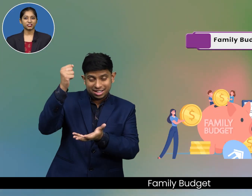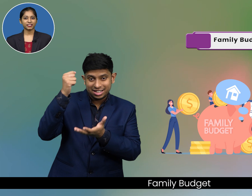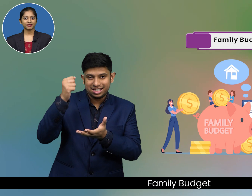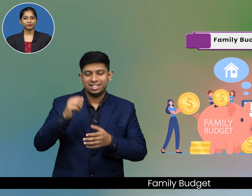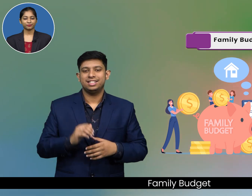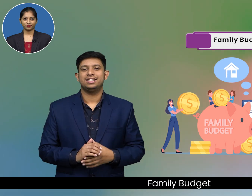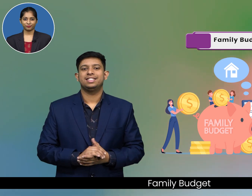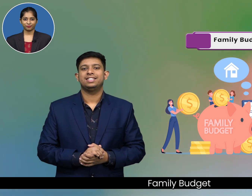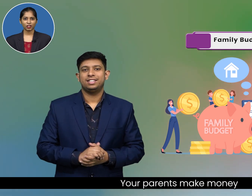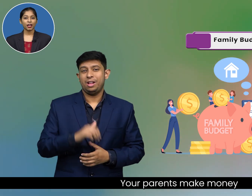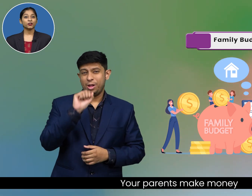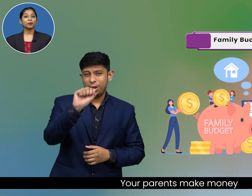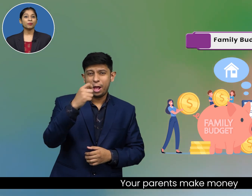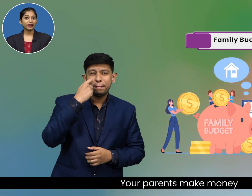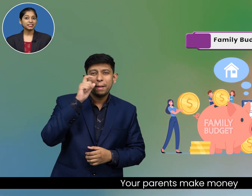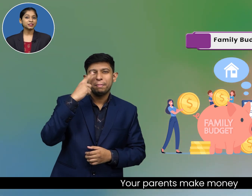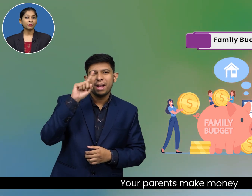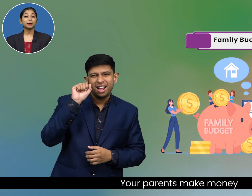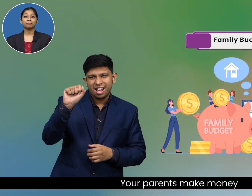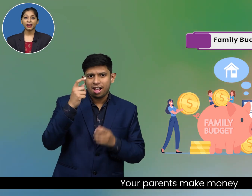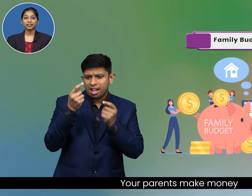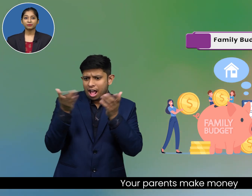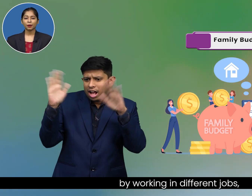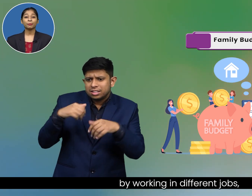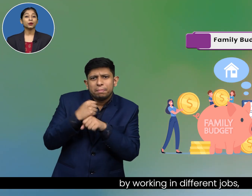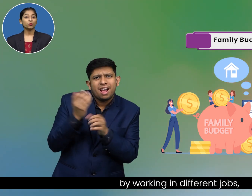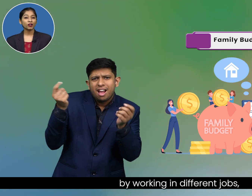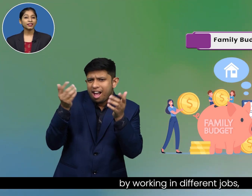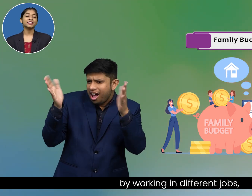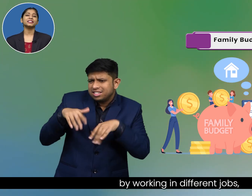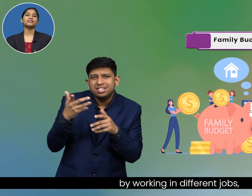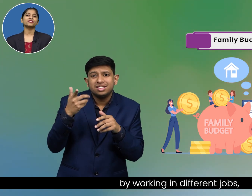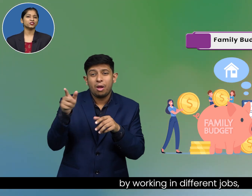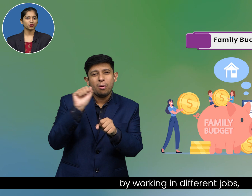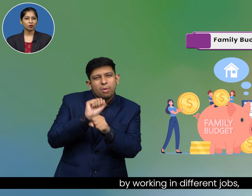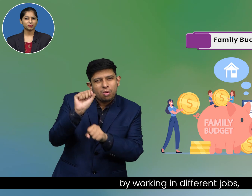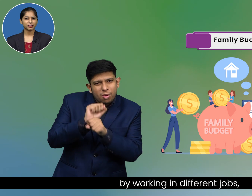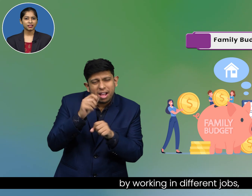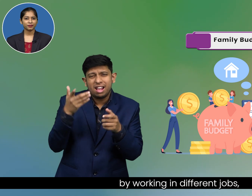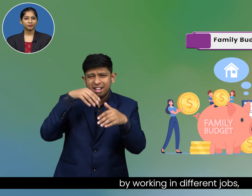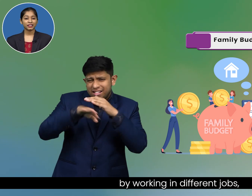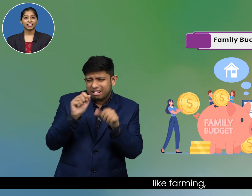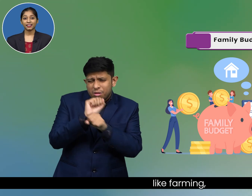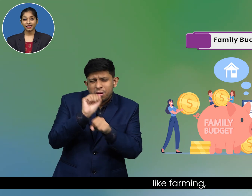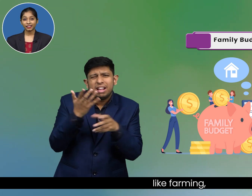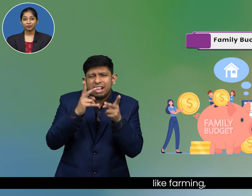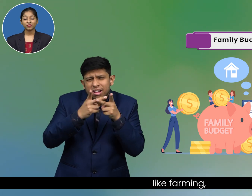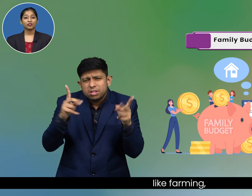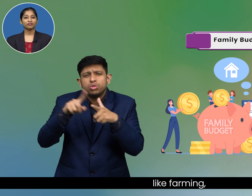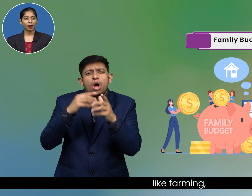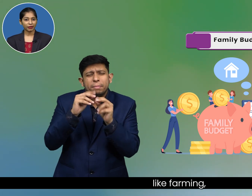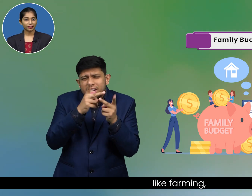Family budget. Your parents make money by working in different jobs